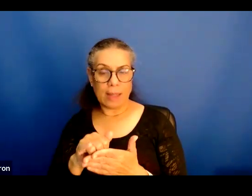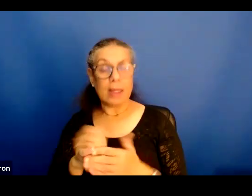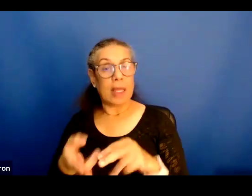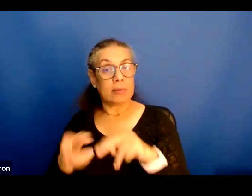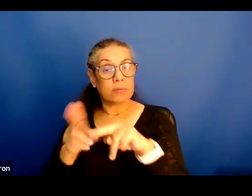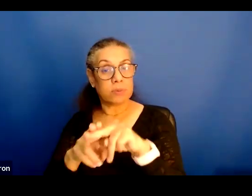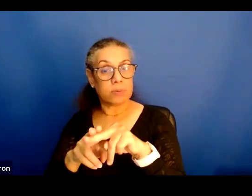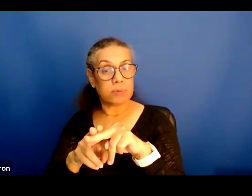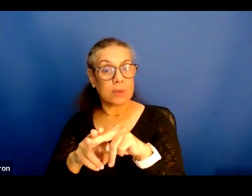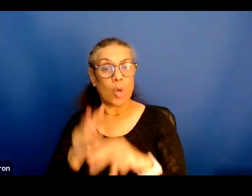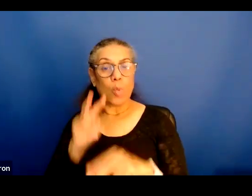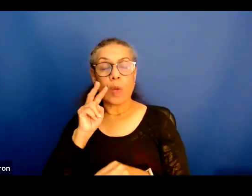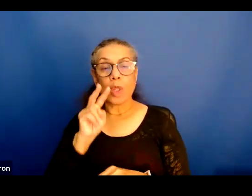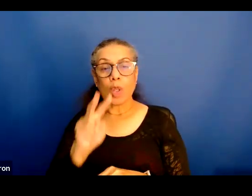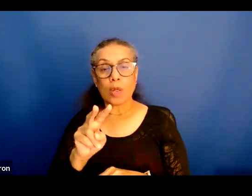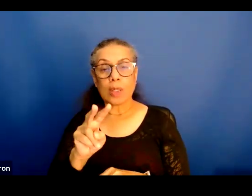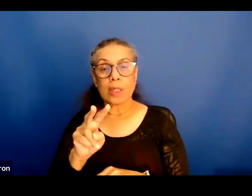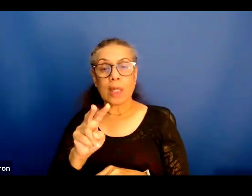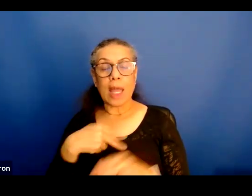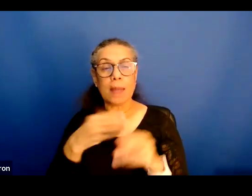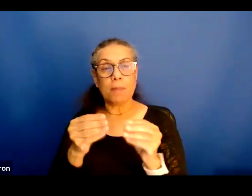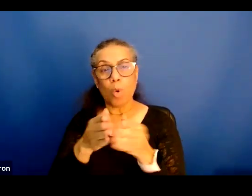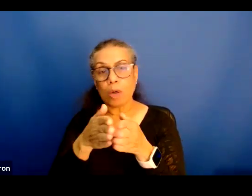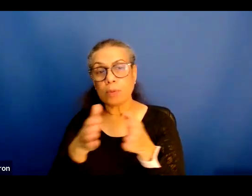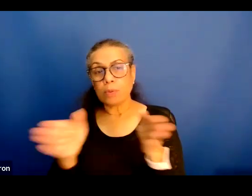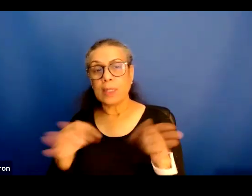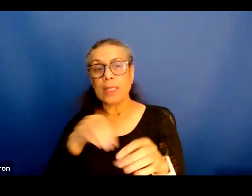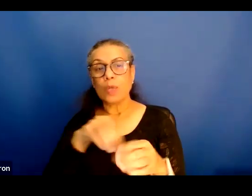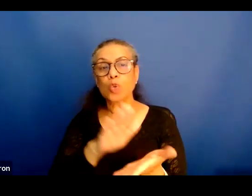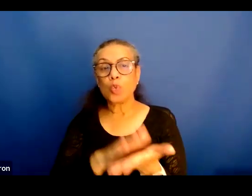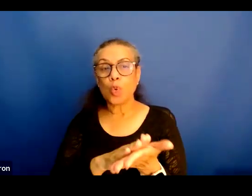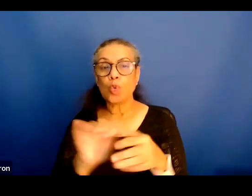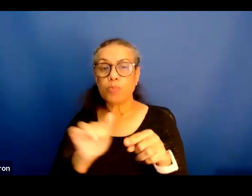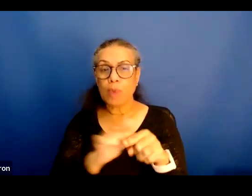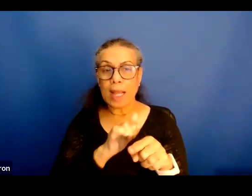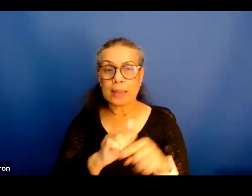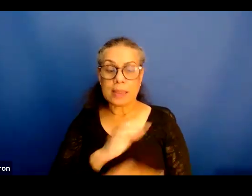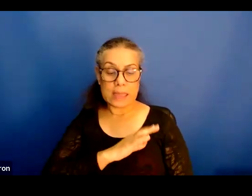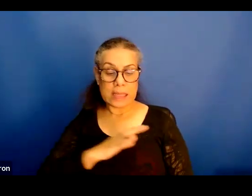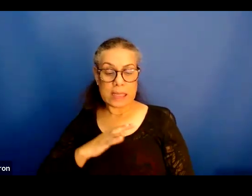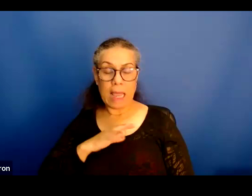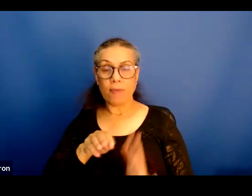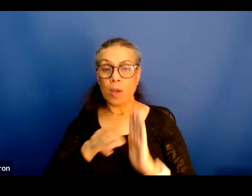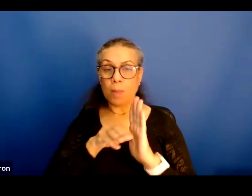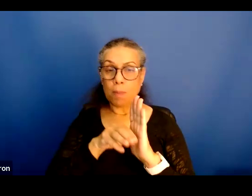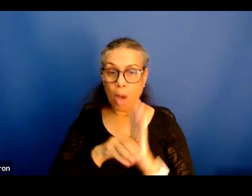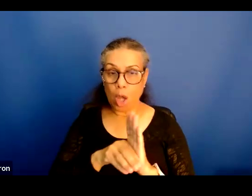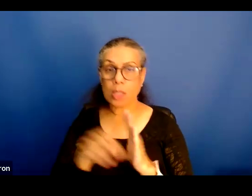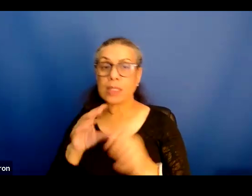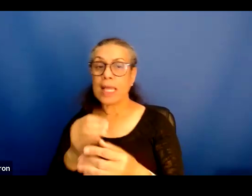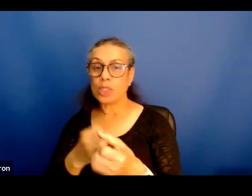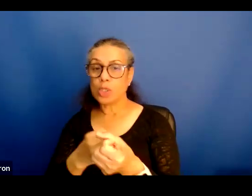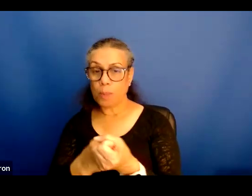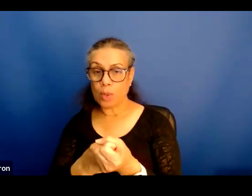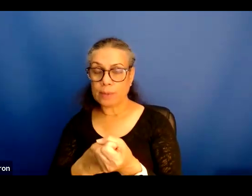gains. When we look at also indicating broader improvements in school level practices, staffing models, and instructional supports.